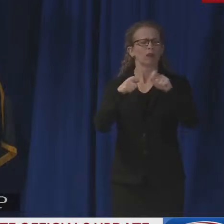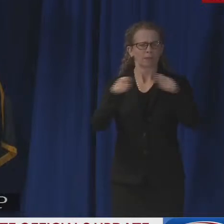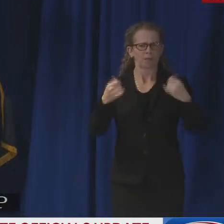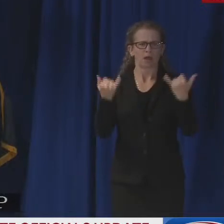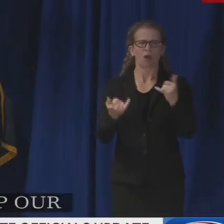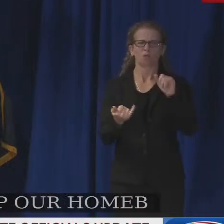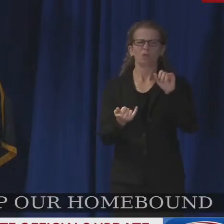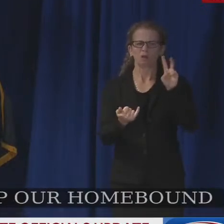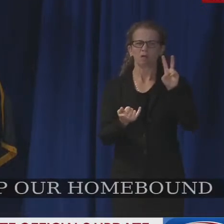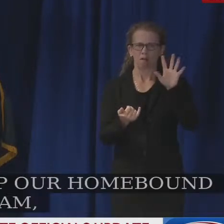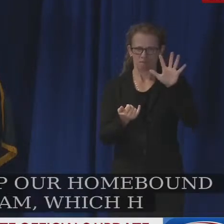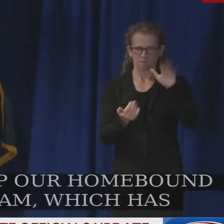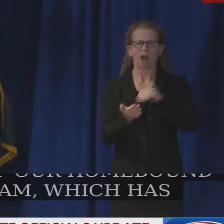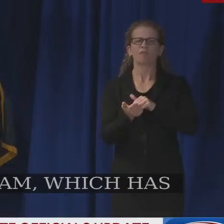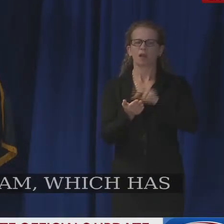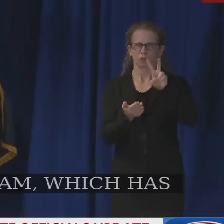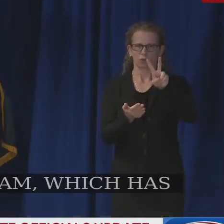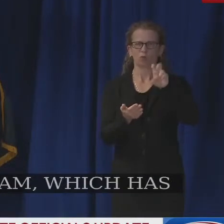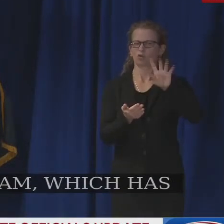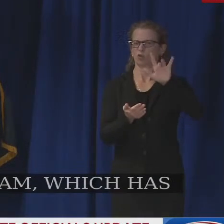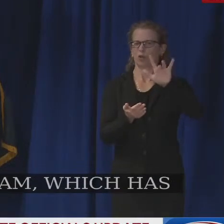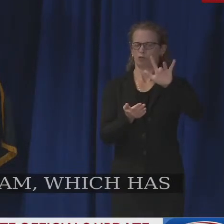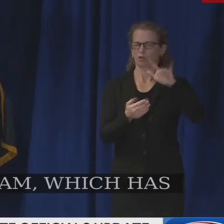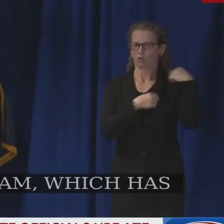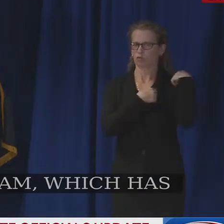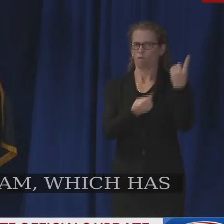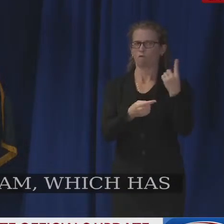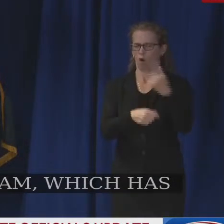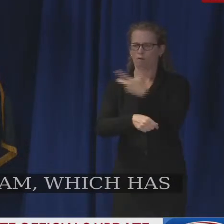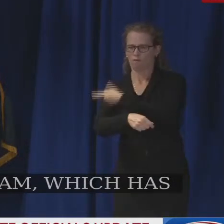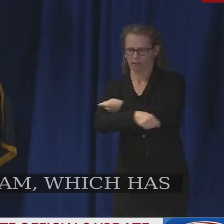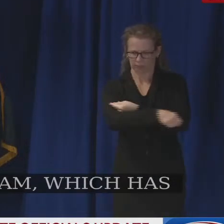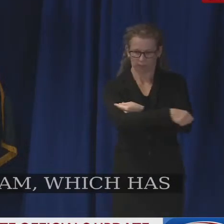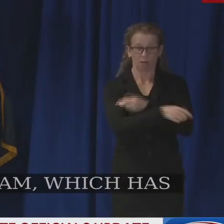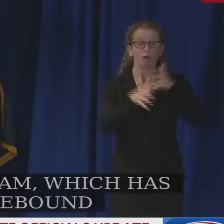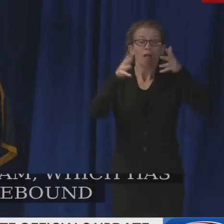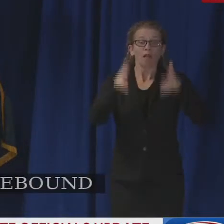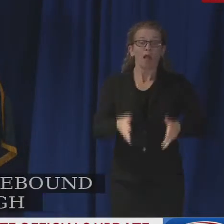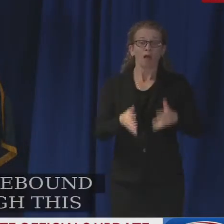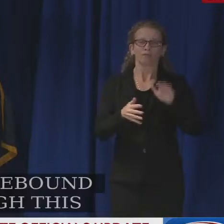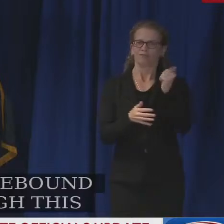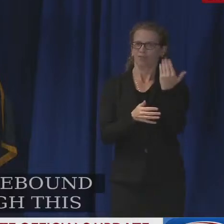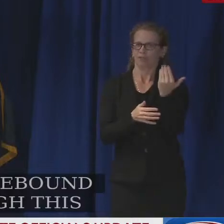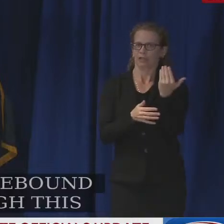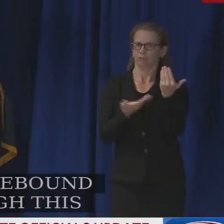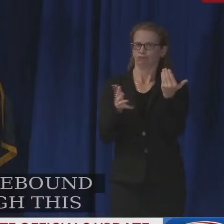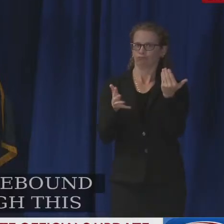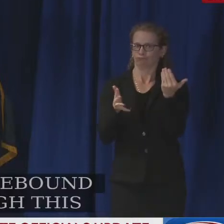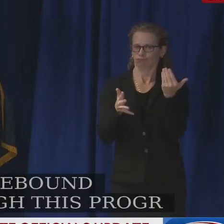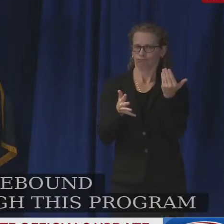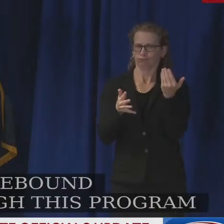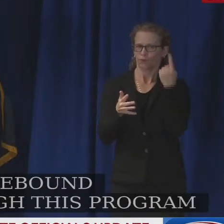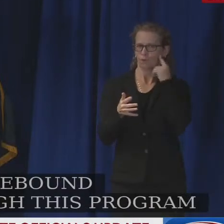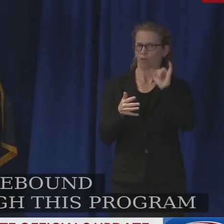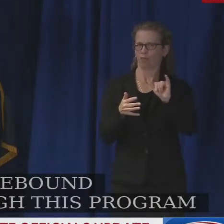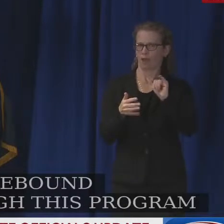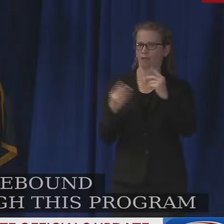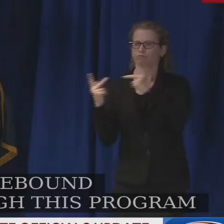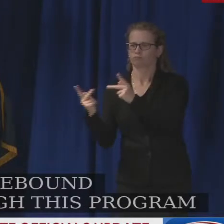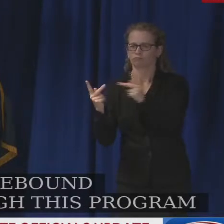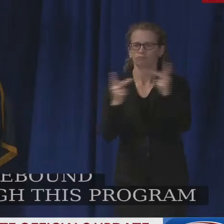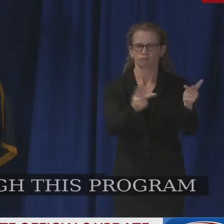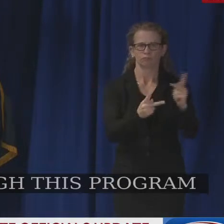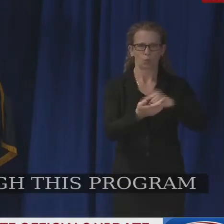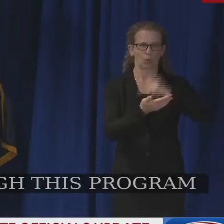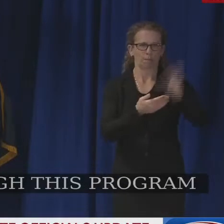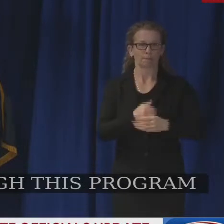homebound individuals through this program. And we have actually just 15 people left to vaccinate through this program. And in addition to going to people's